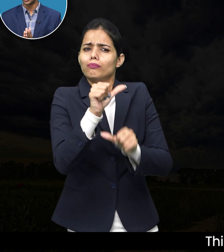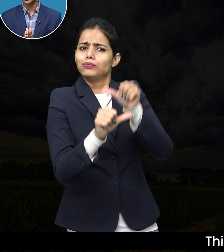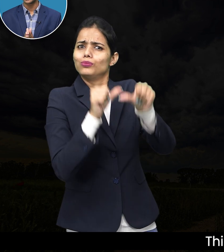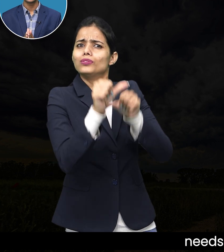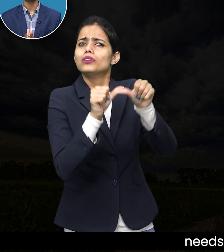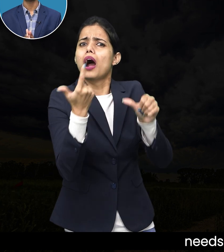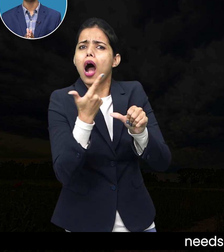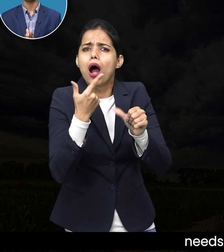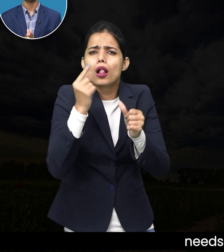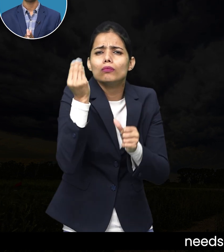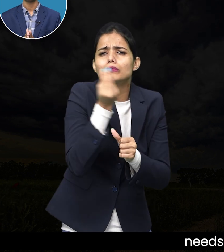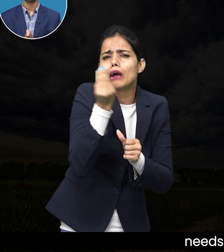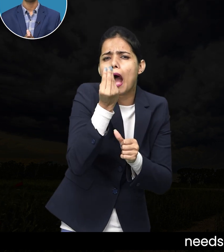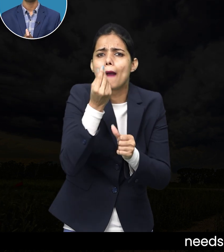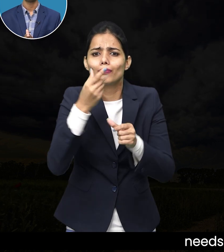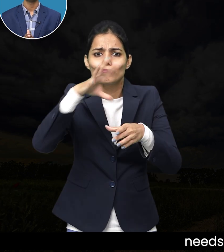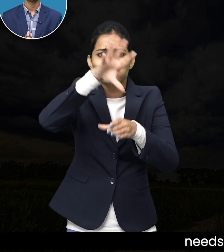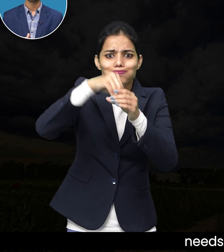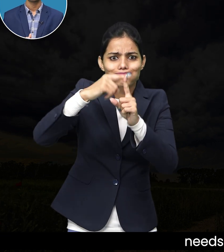This process needs some setup.